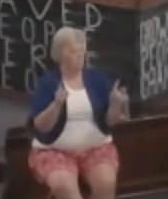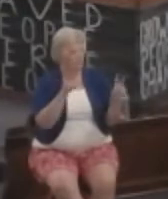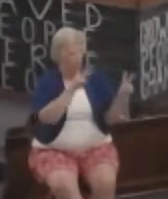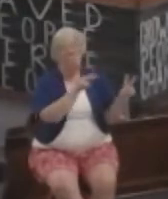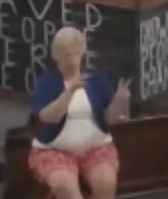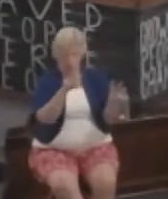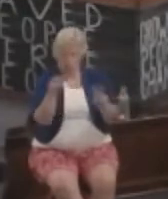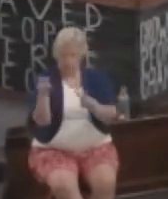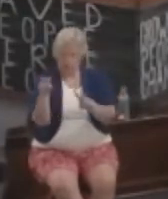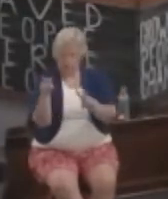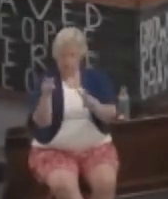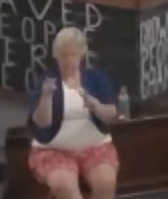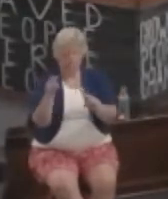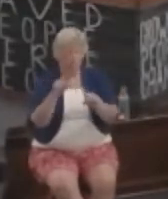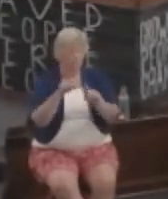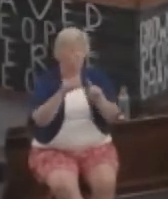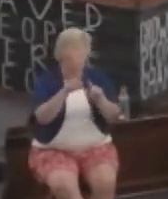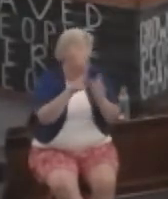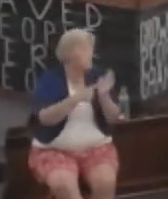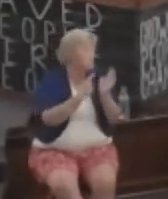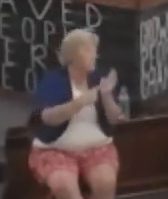often not by hanging out with us,